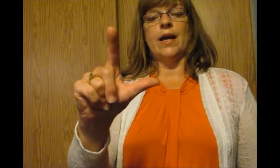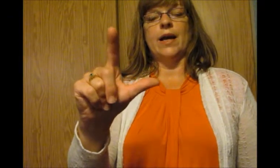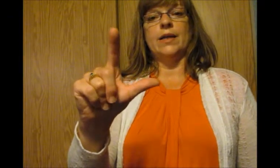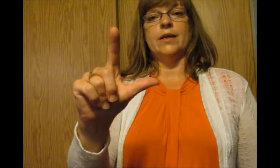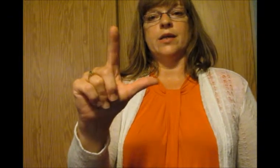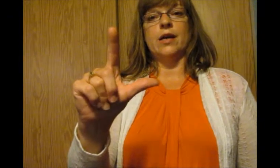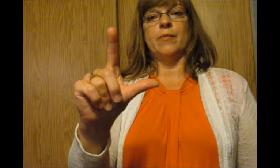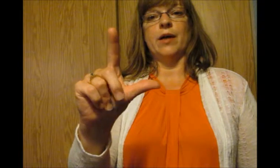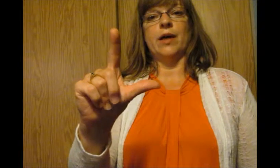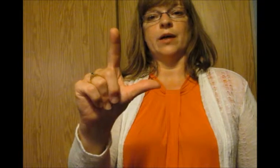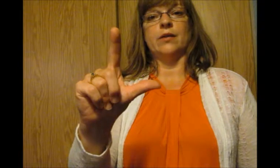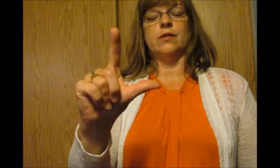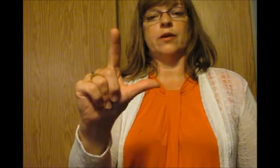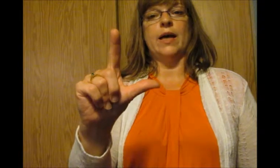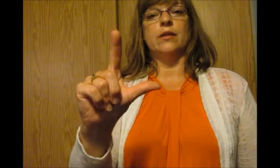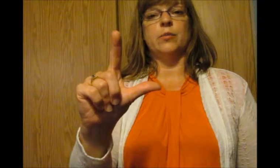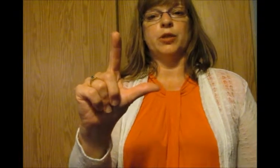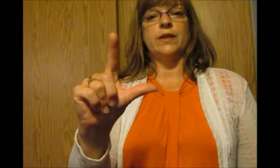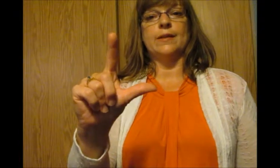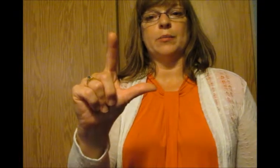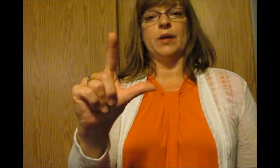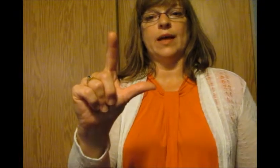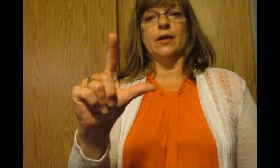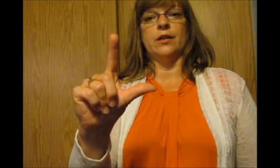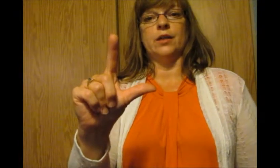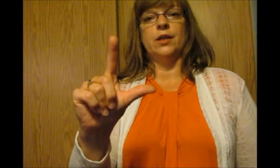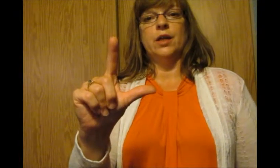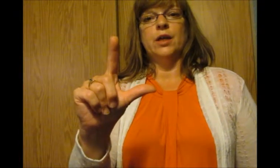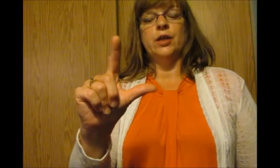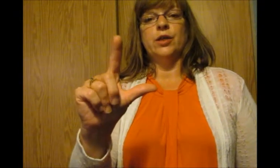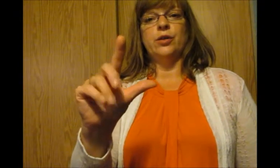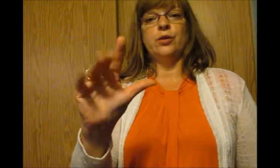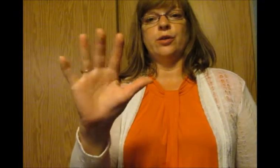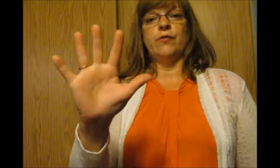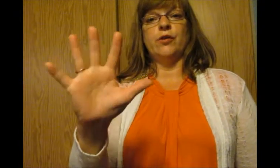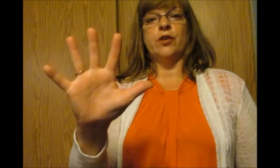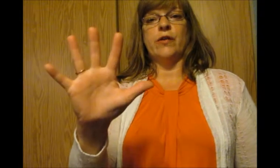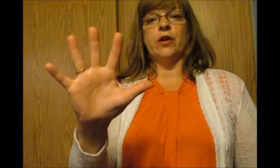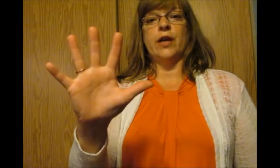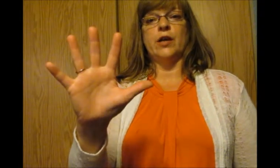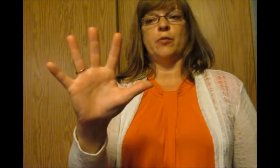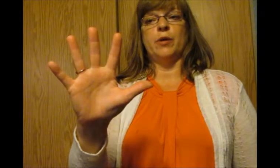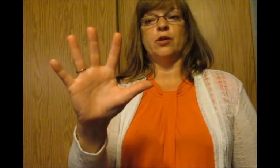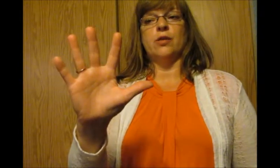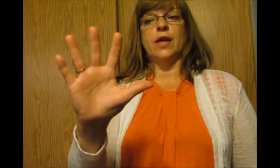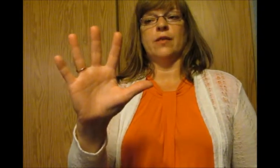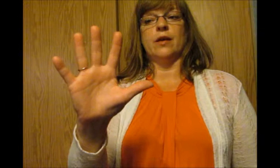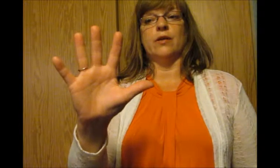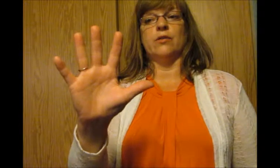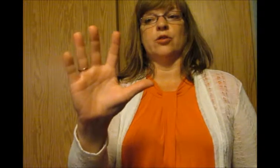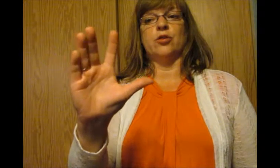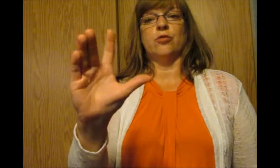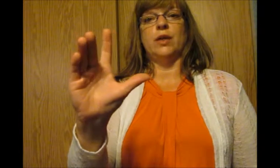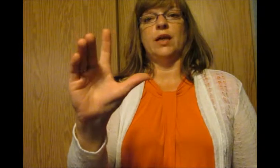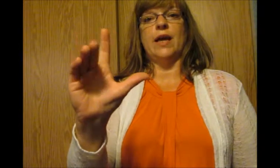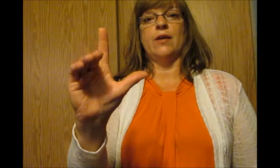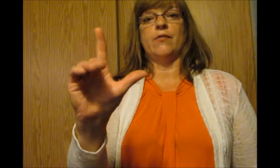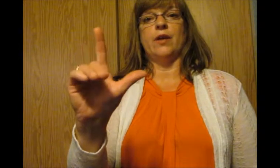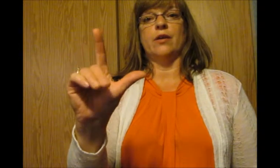I didn't talk about L. So L's a pretty simple letter. If you start with your hand open, you take those 3 end